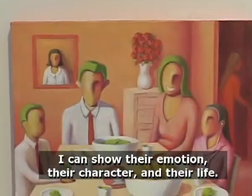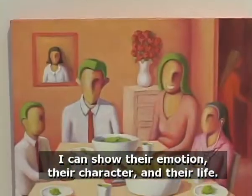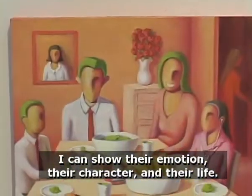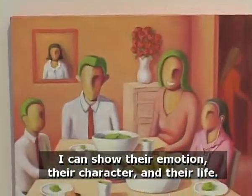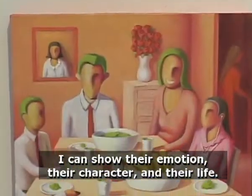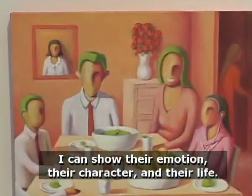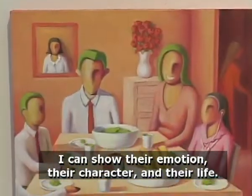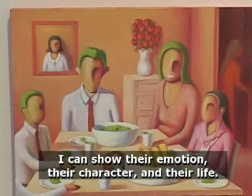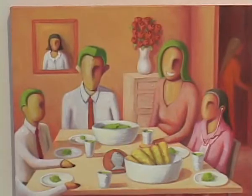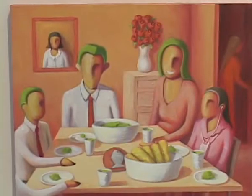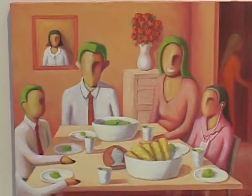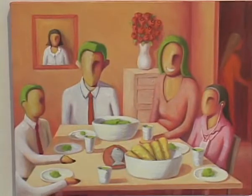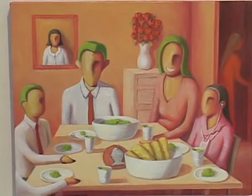their life.